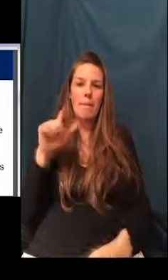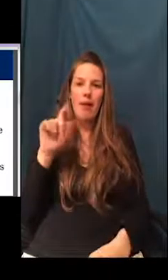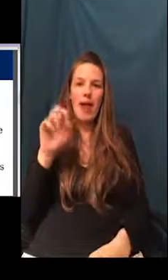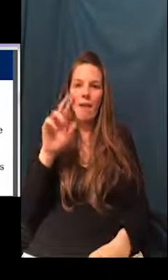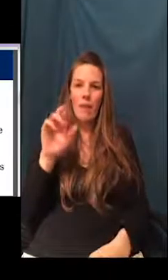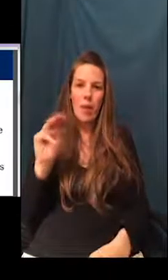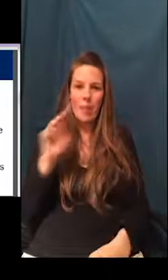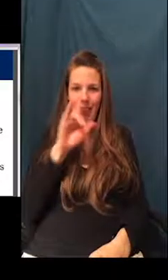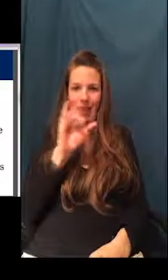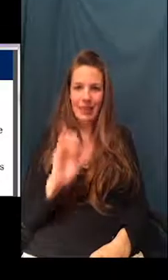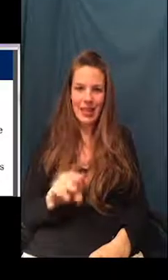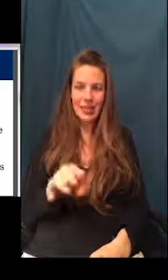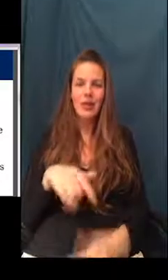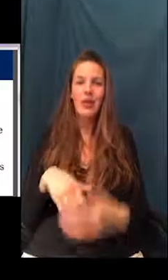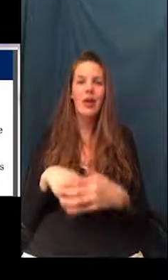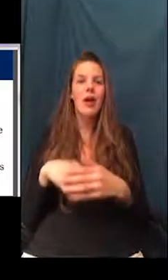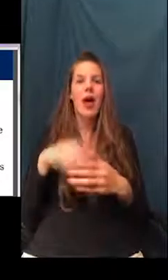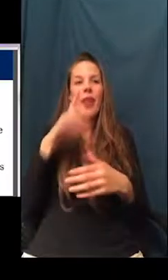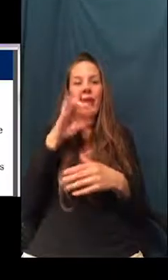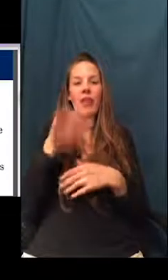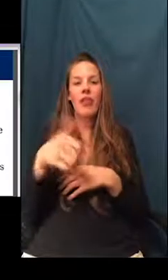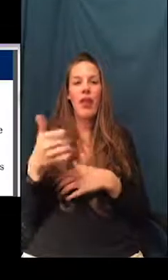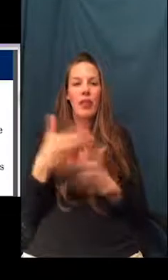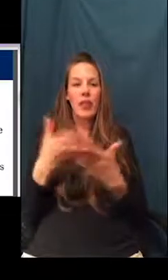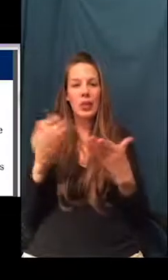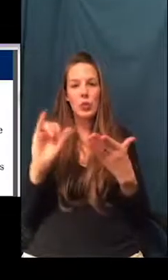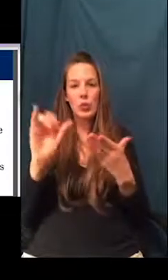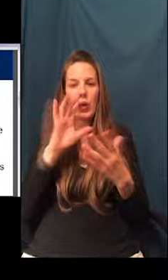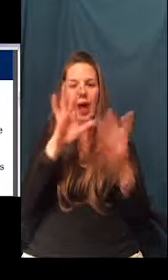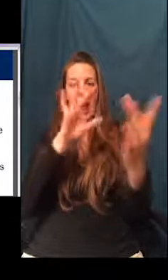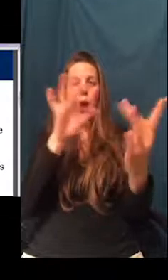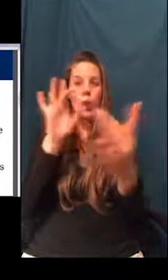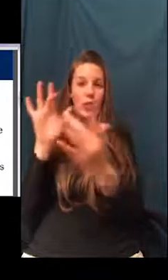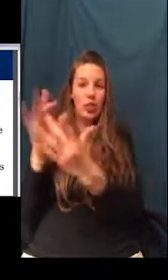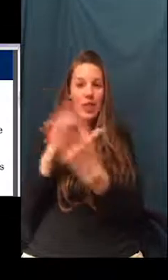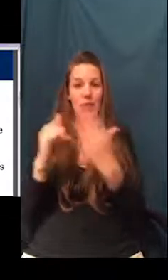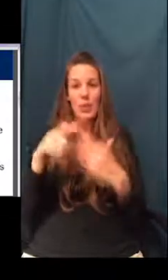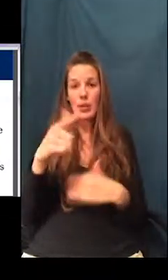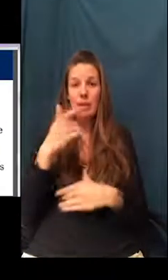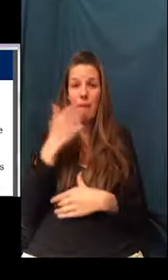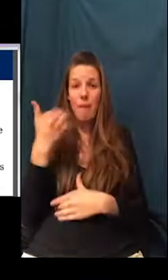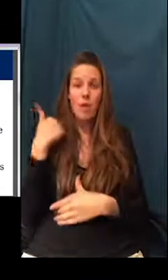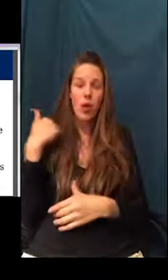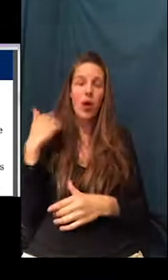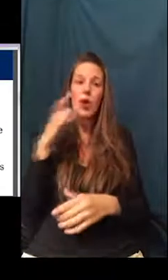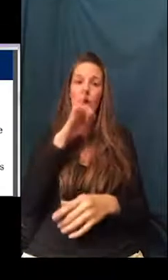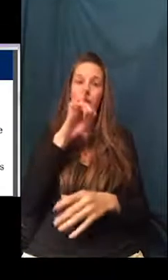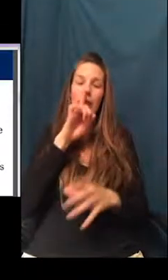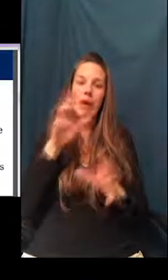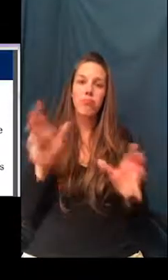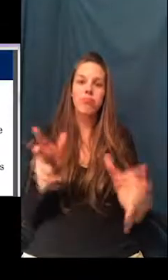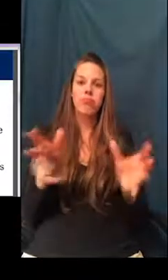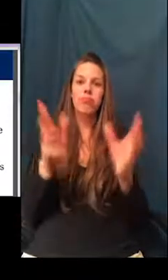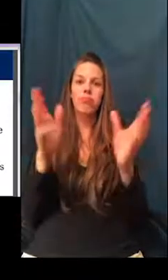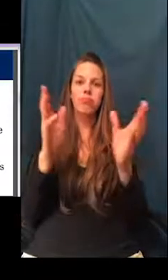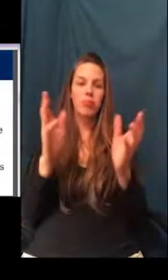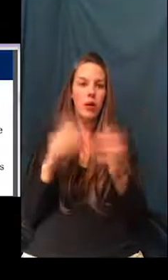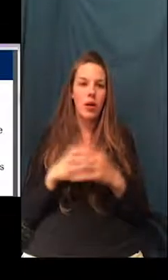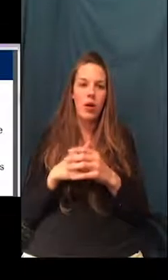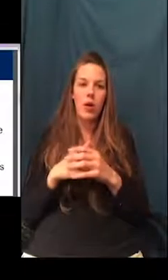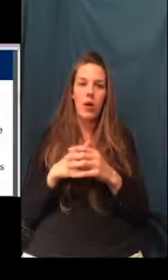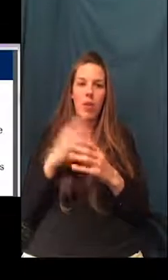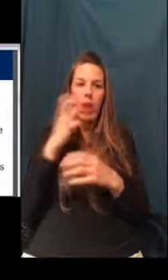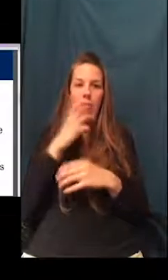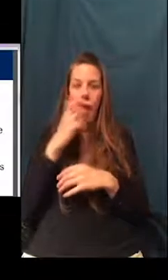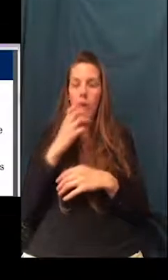this. But I think too, the other thing, outreach, like somebody said, has really ramped up. But I think too,